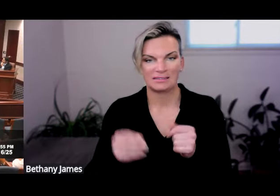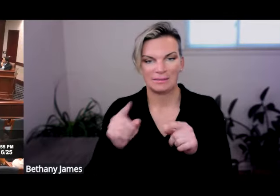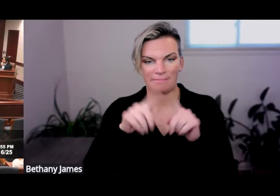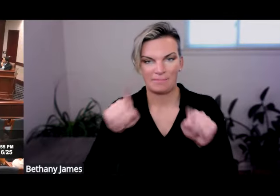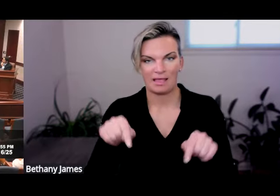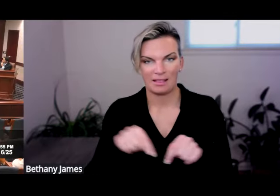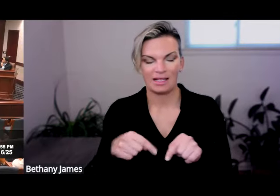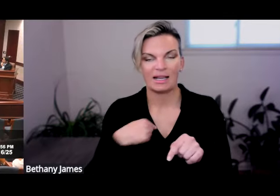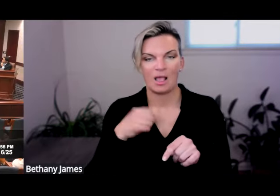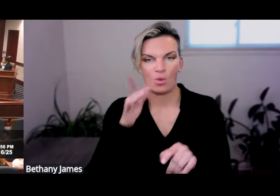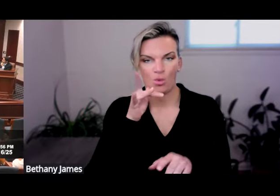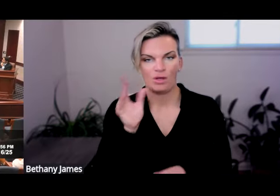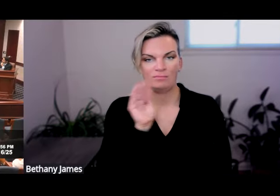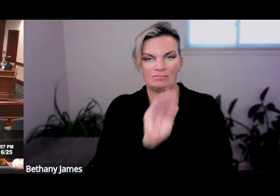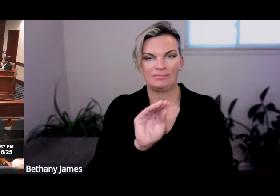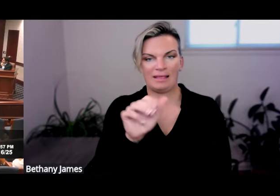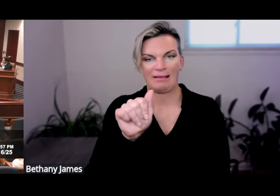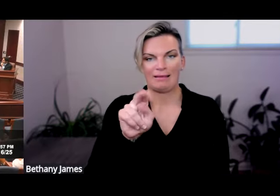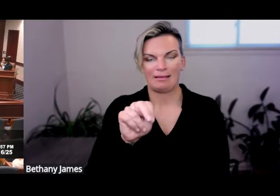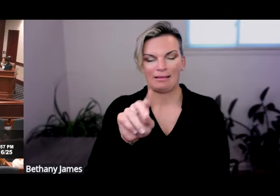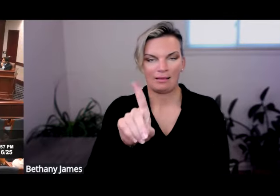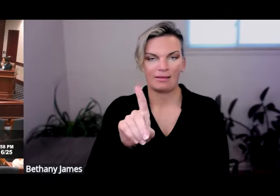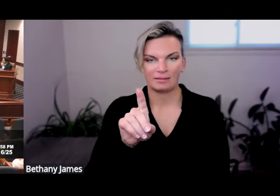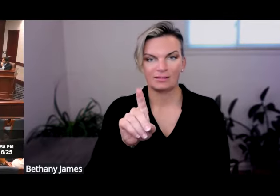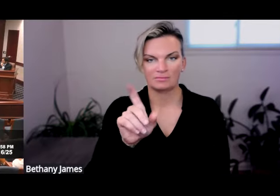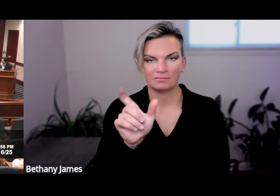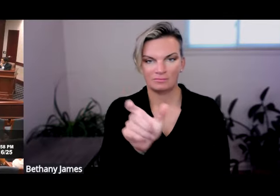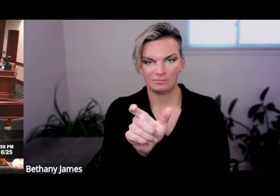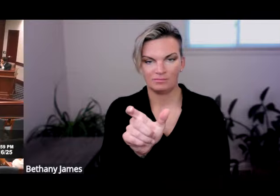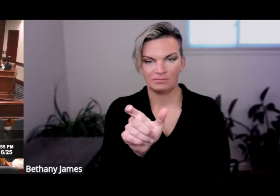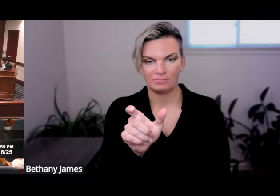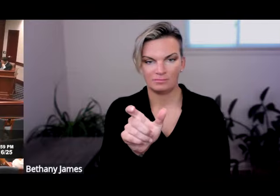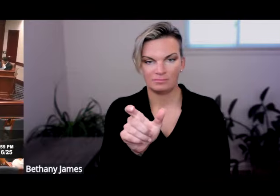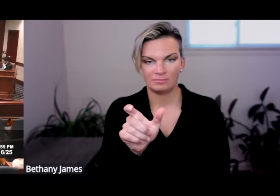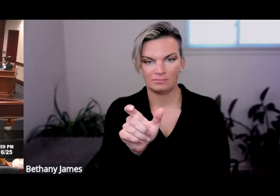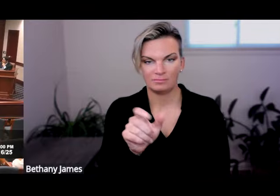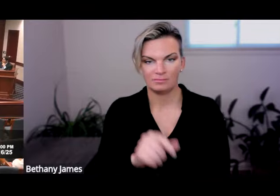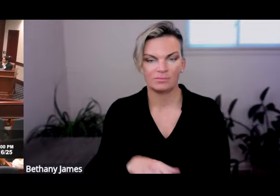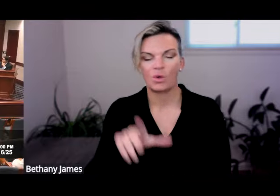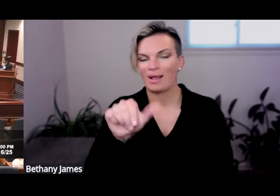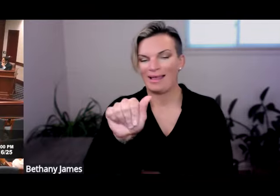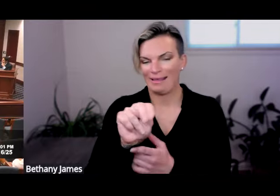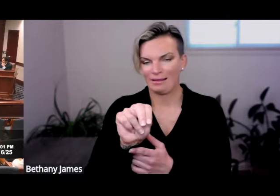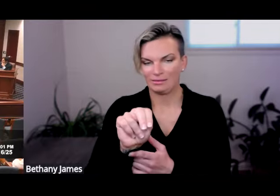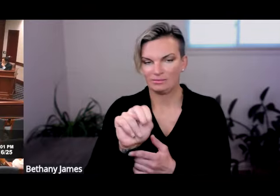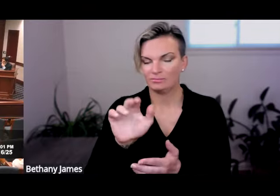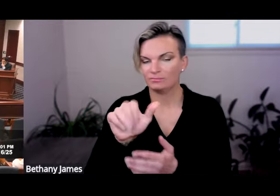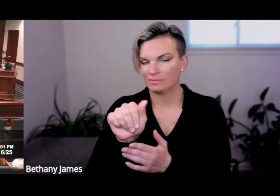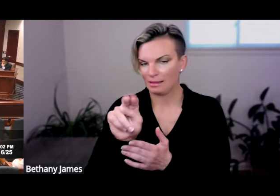says to required to receive or vote an absentee ballot, and that would take us to 100.